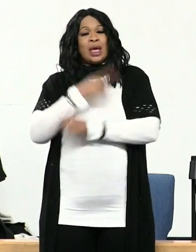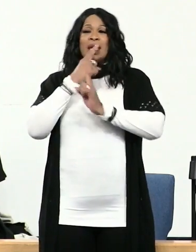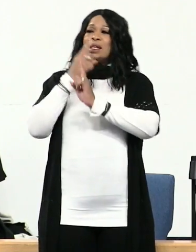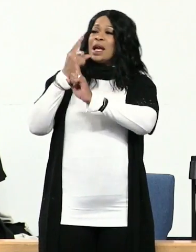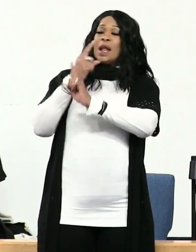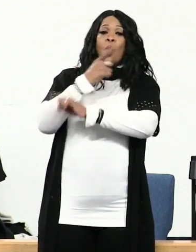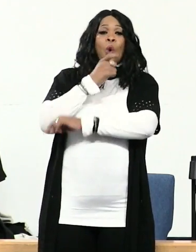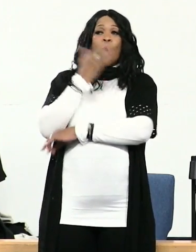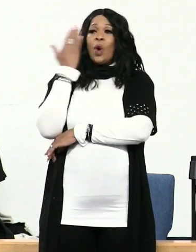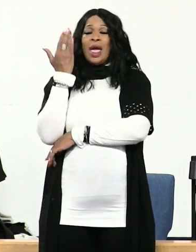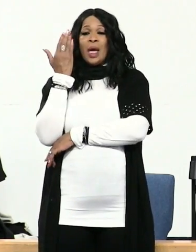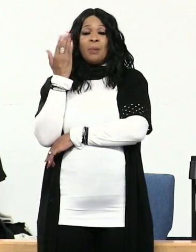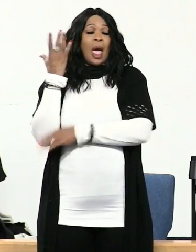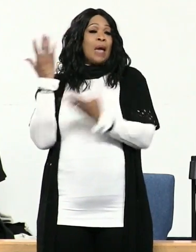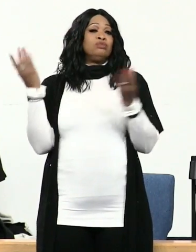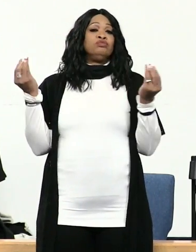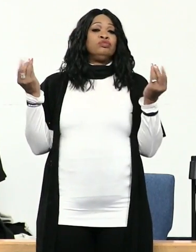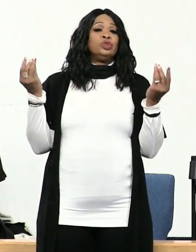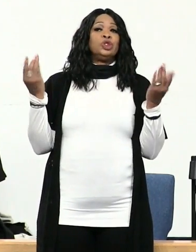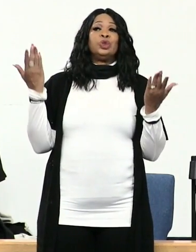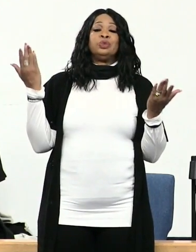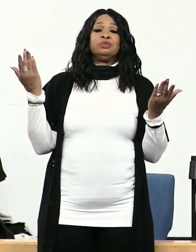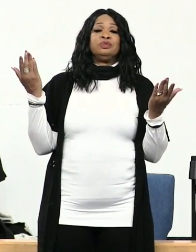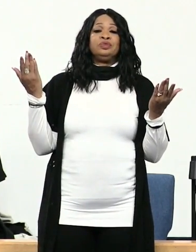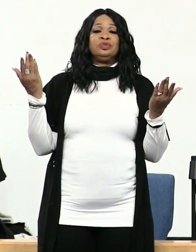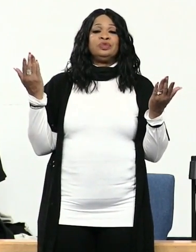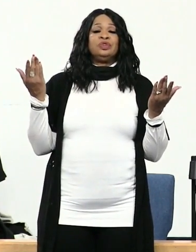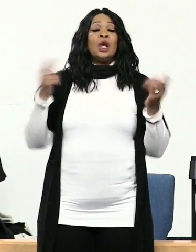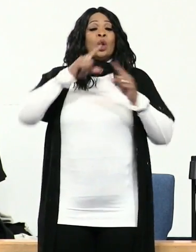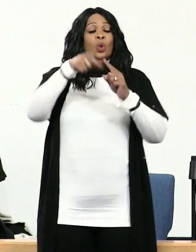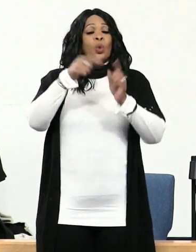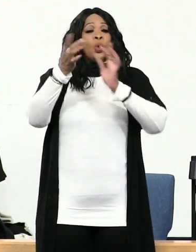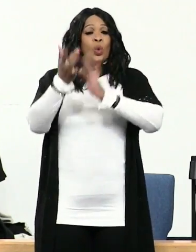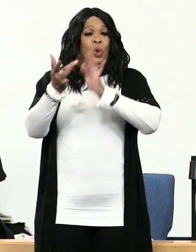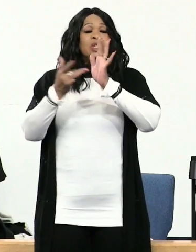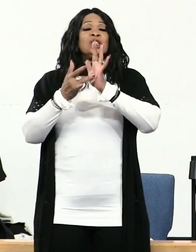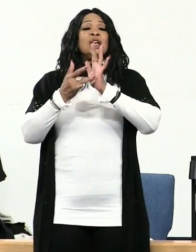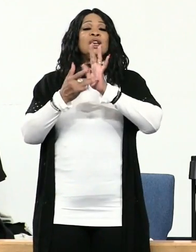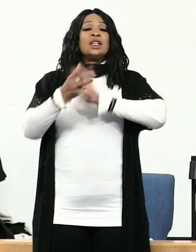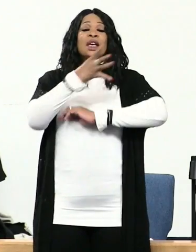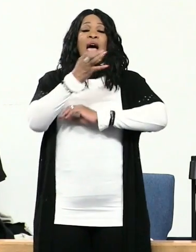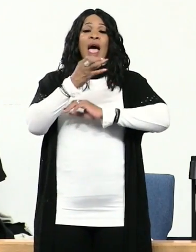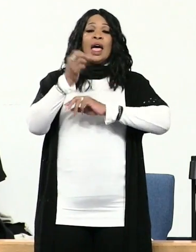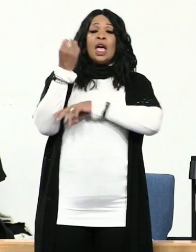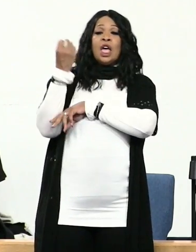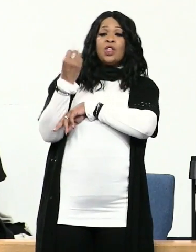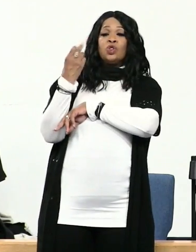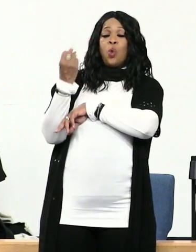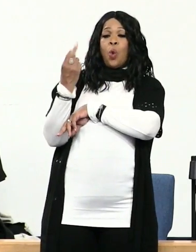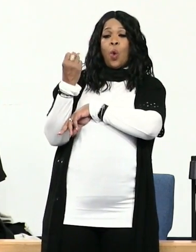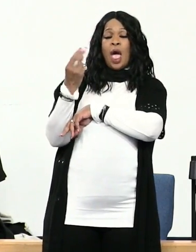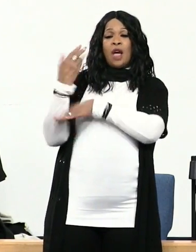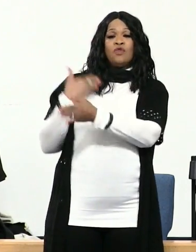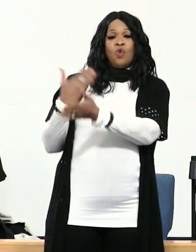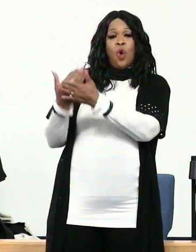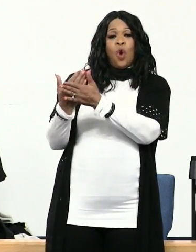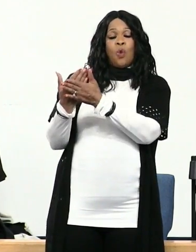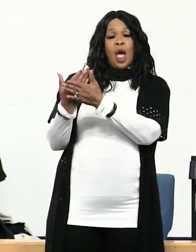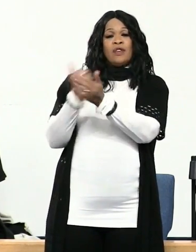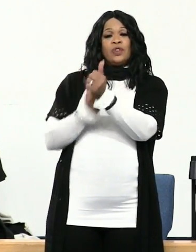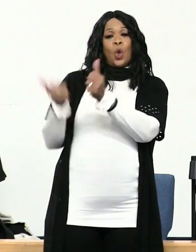and what he's done. When Jesus and the 12 arrive at the upper